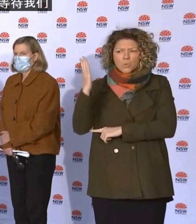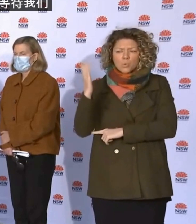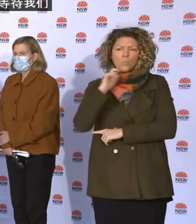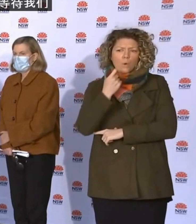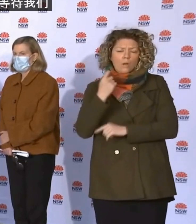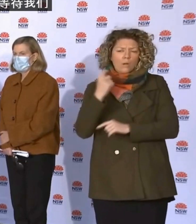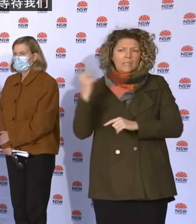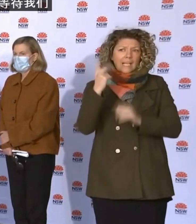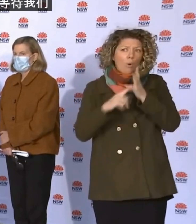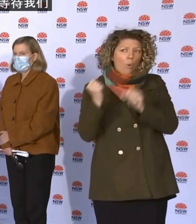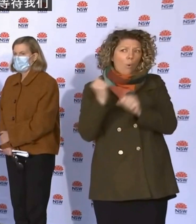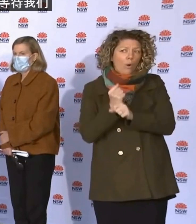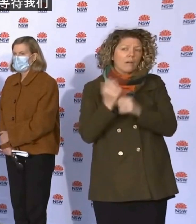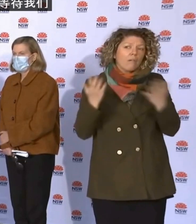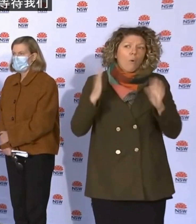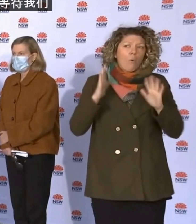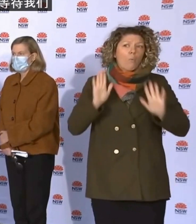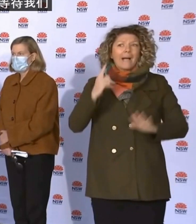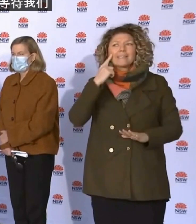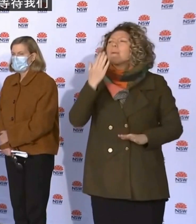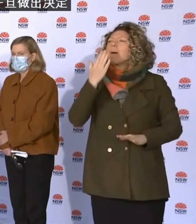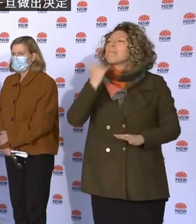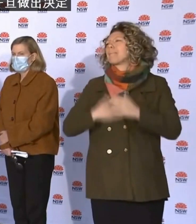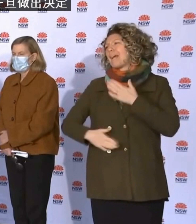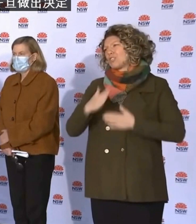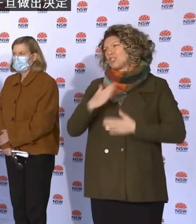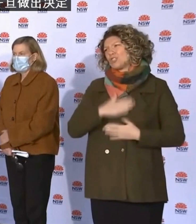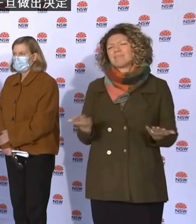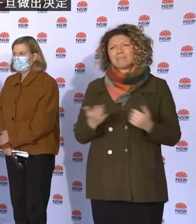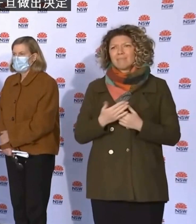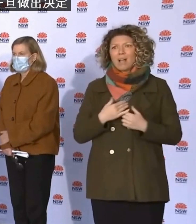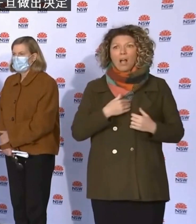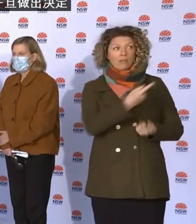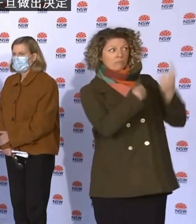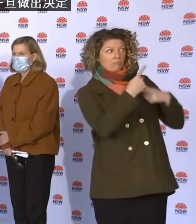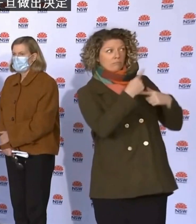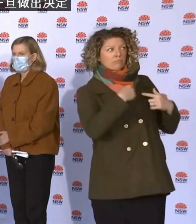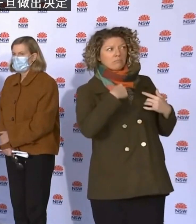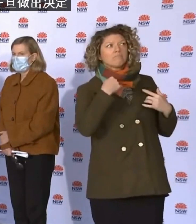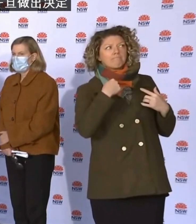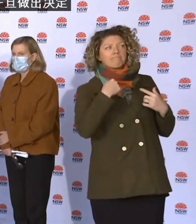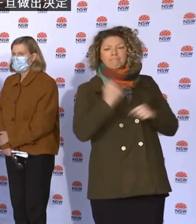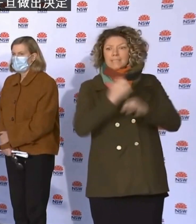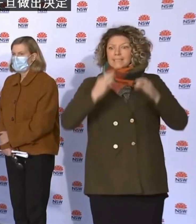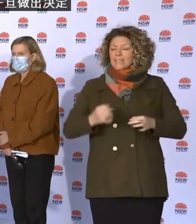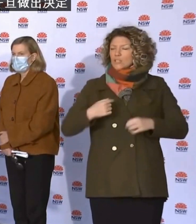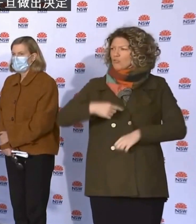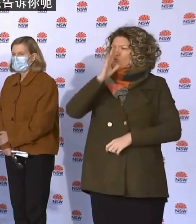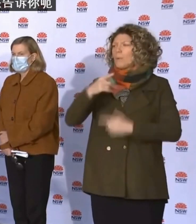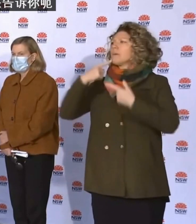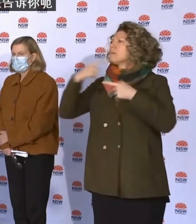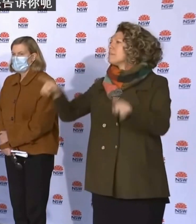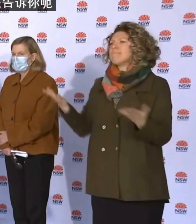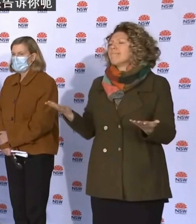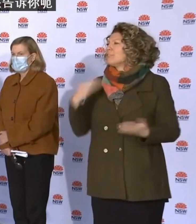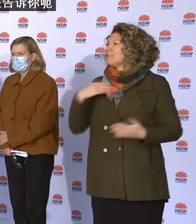But I just ask everybody, just please be patient with us. As soon as I have the answers, please know that as soon as we make a decision,